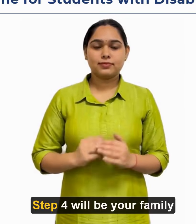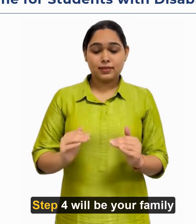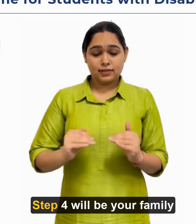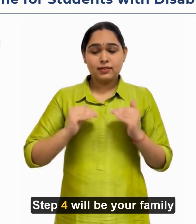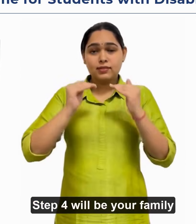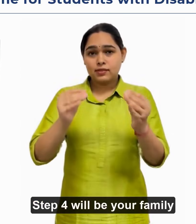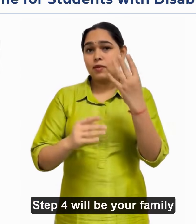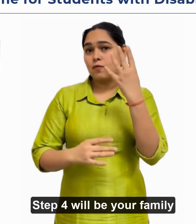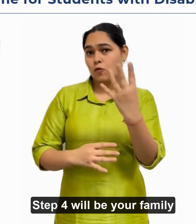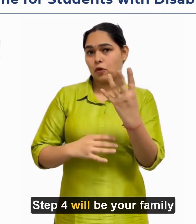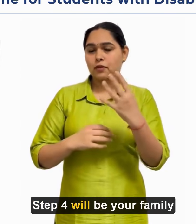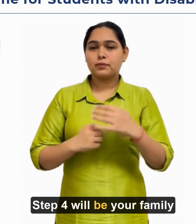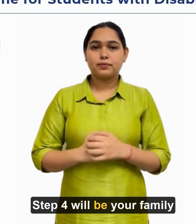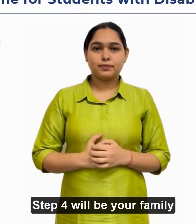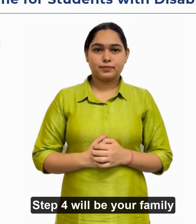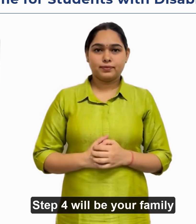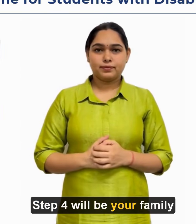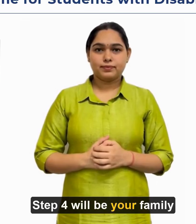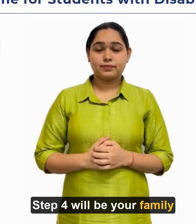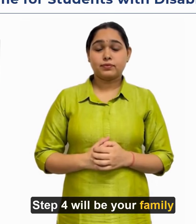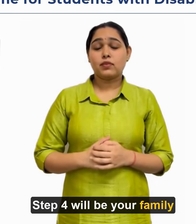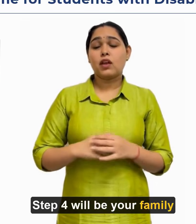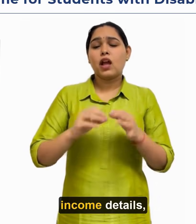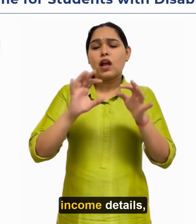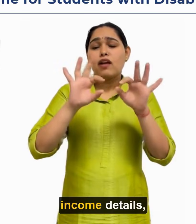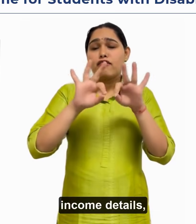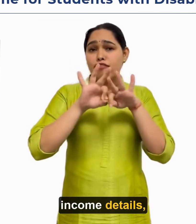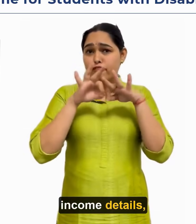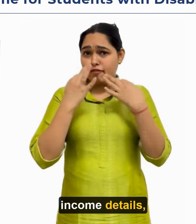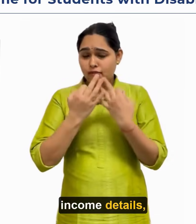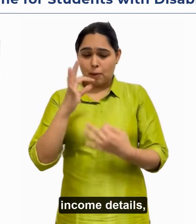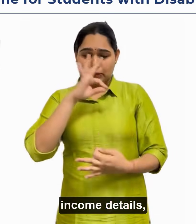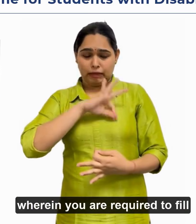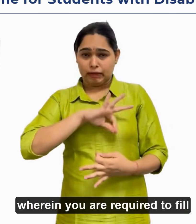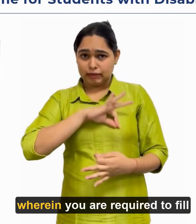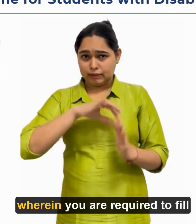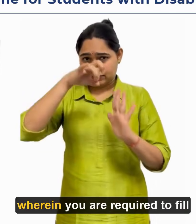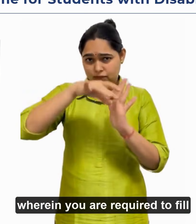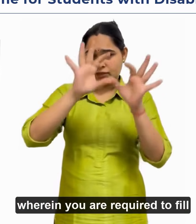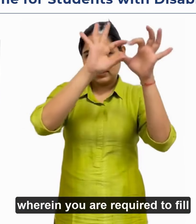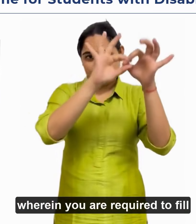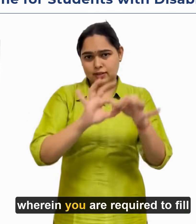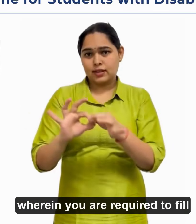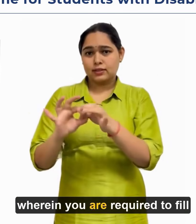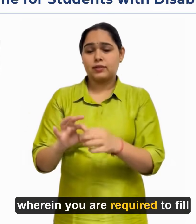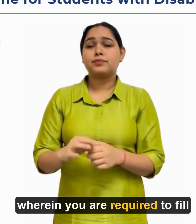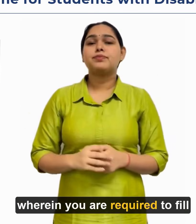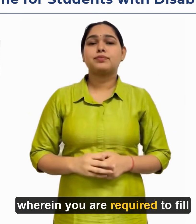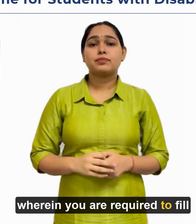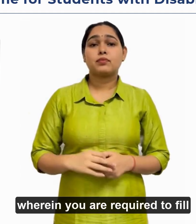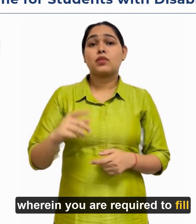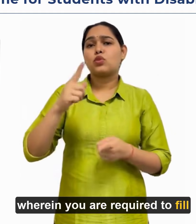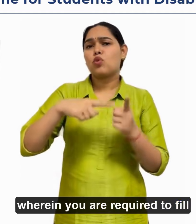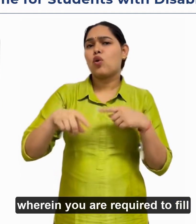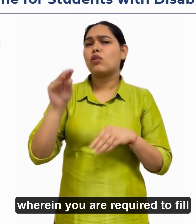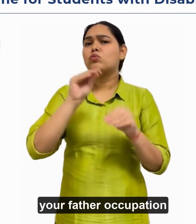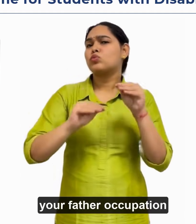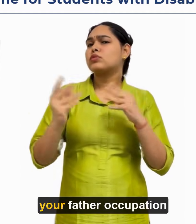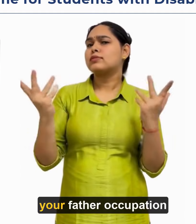Step 4 will be your family income details, wherein you are required to fill your